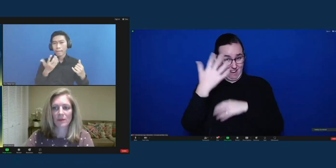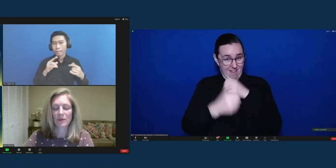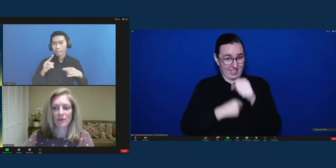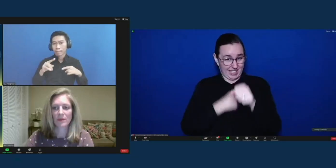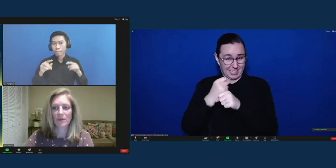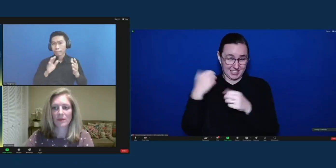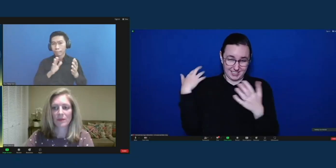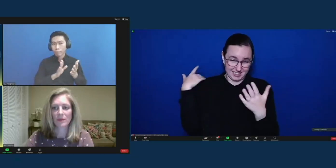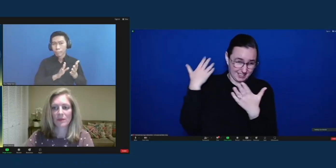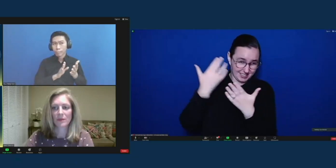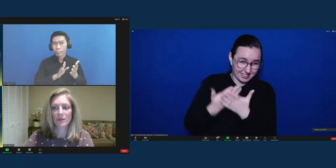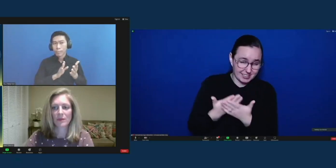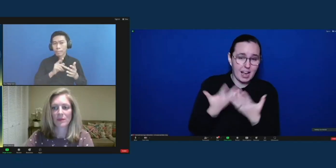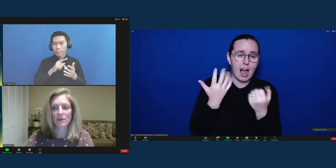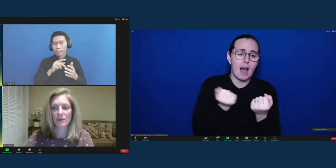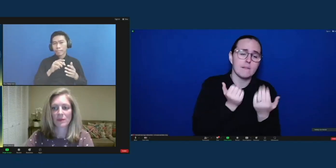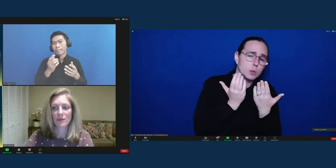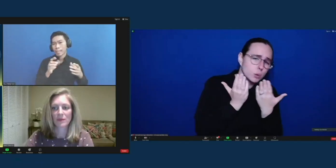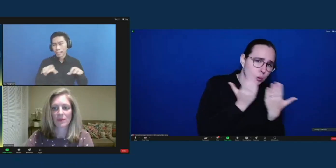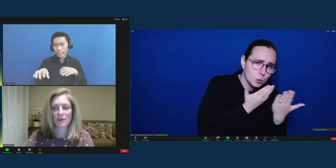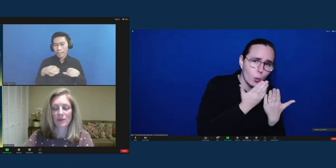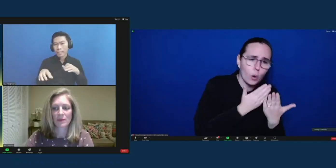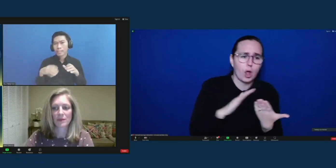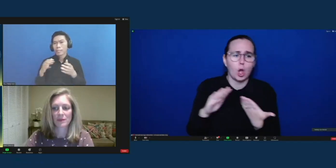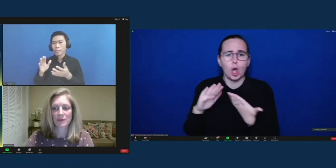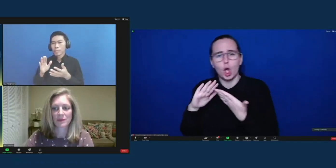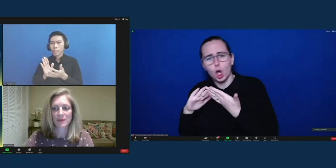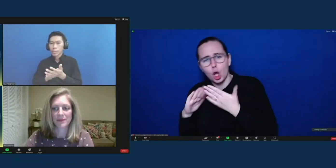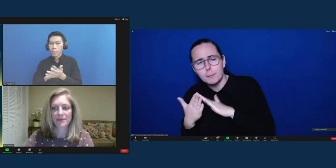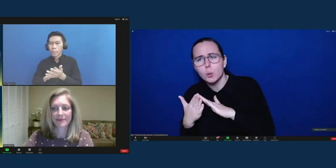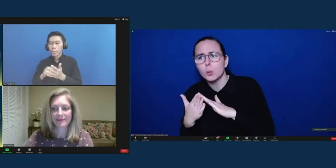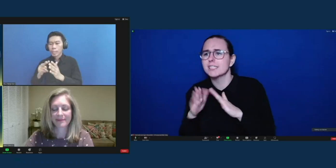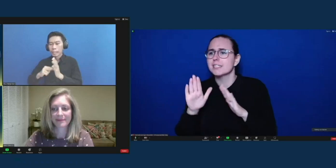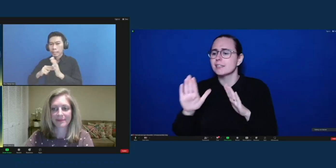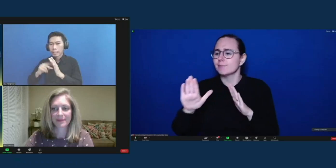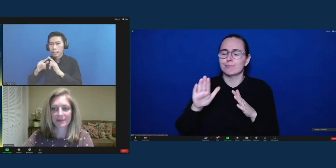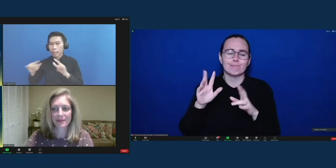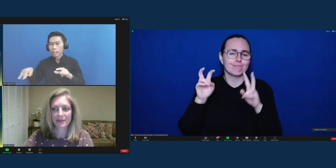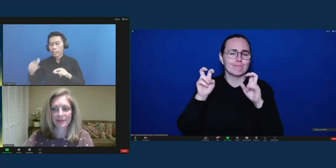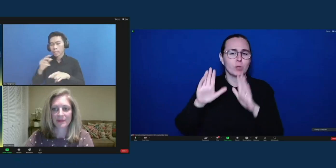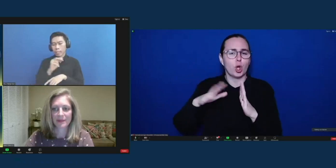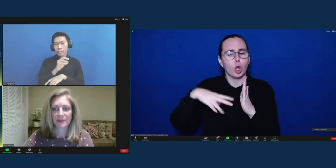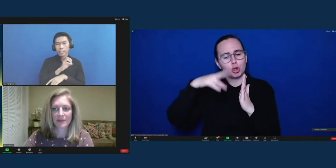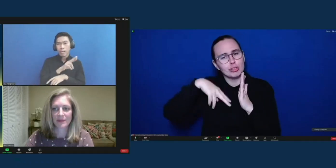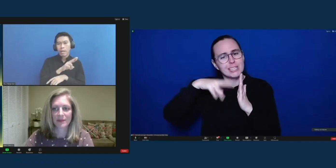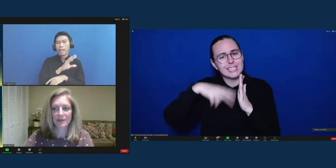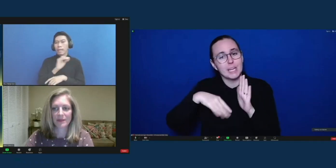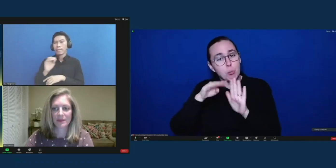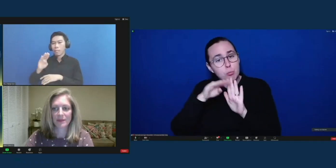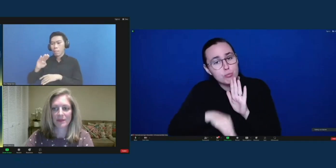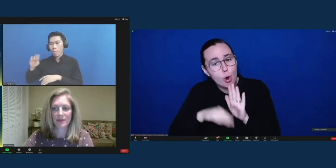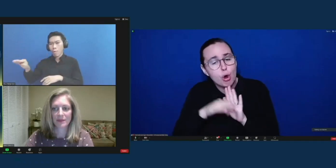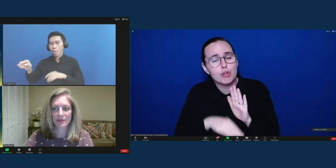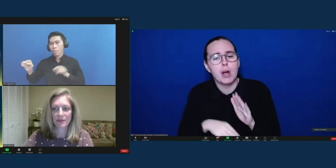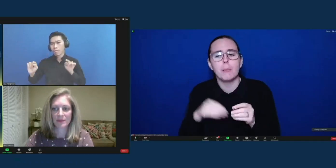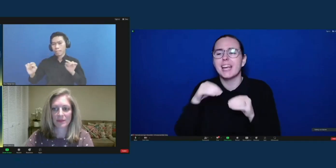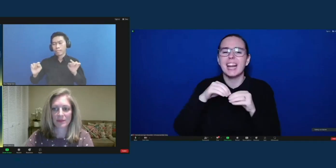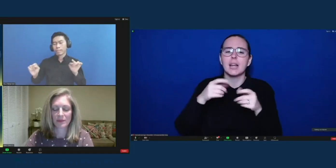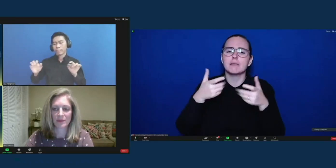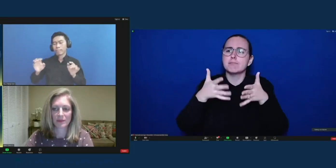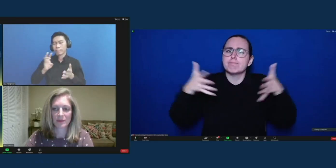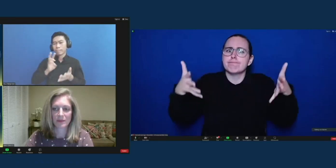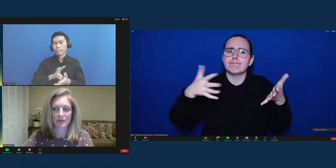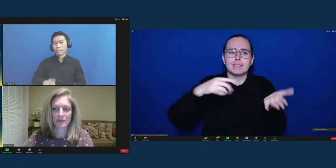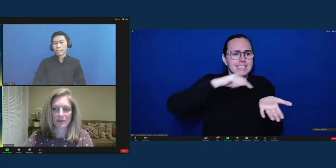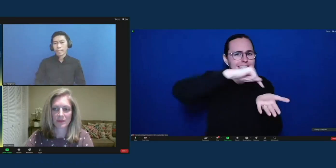reading camps in the National Capital Region, in Manila, and in Bohol regions. Our after school reading camps are